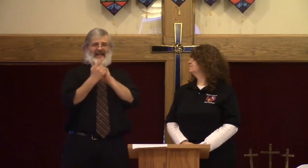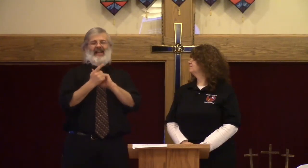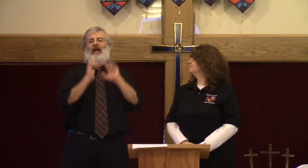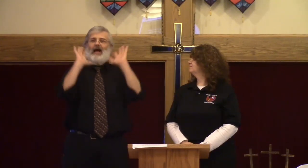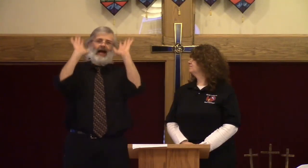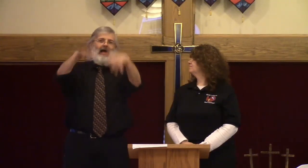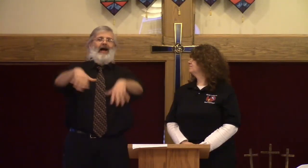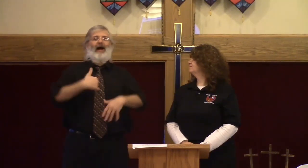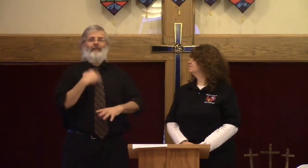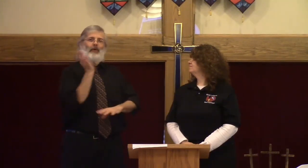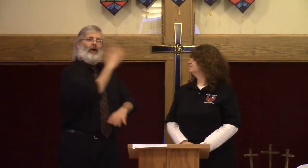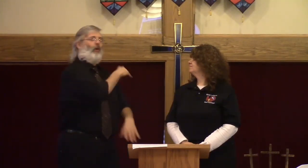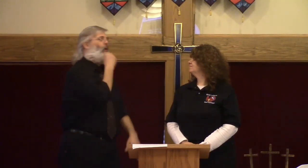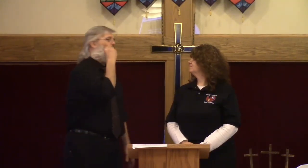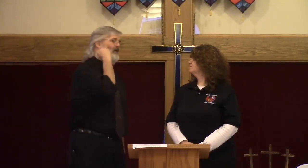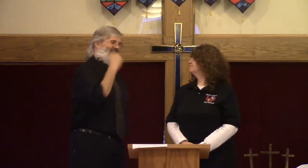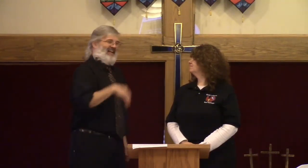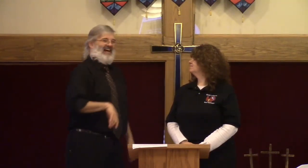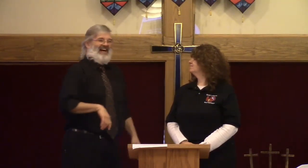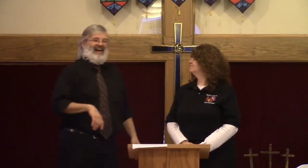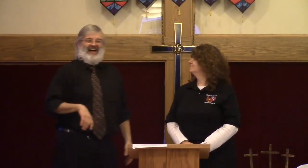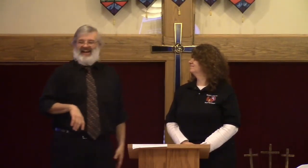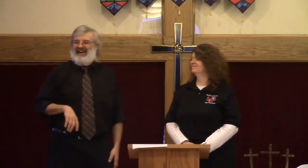me, I'm going home.